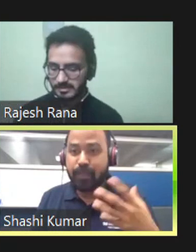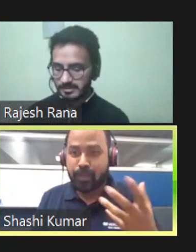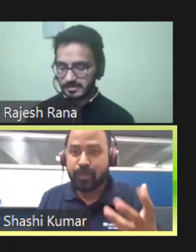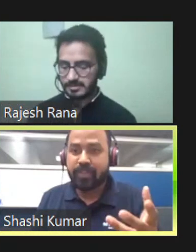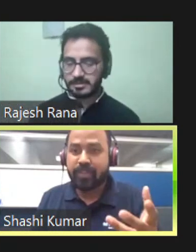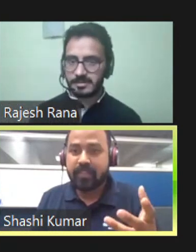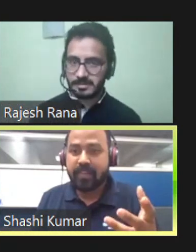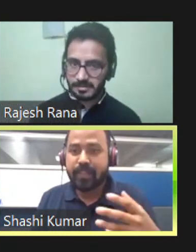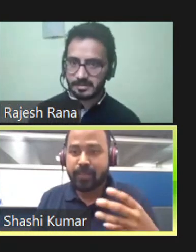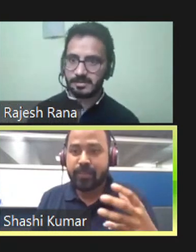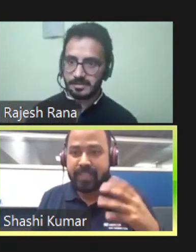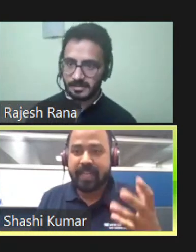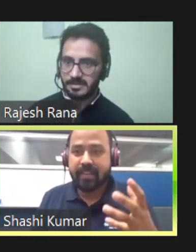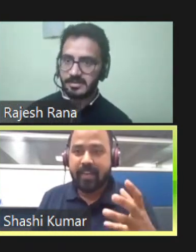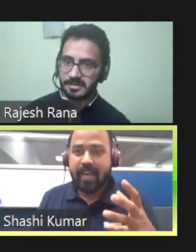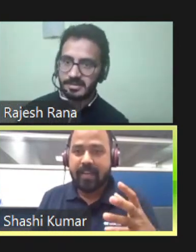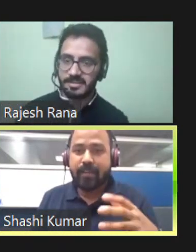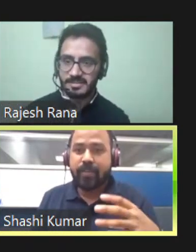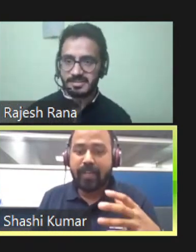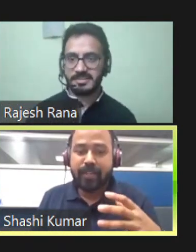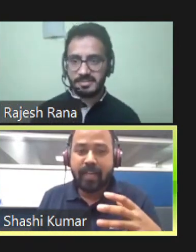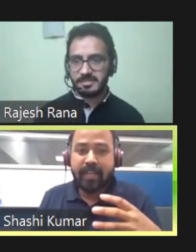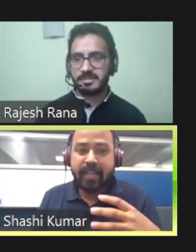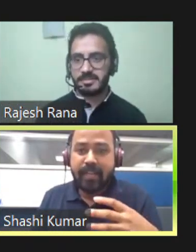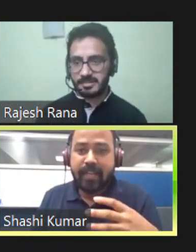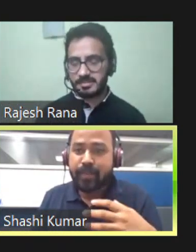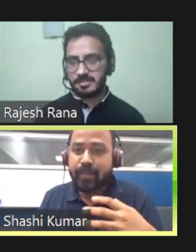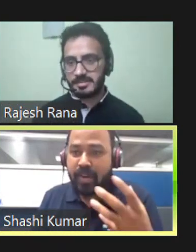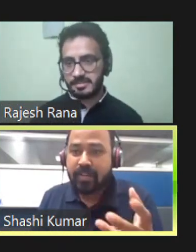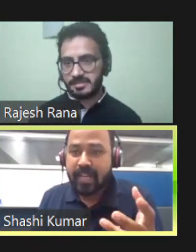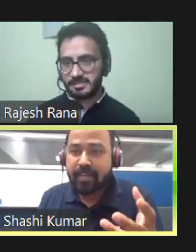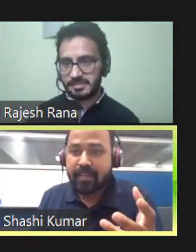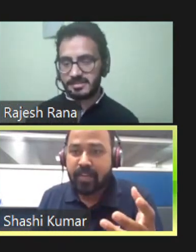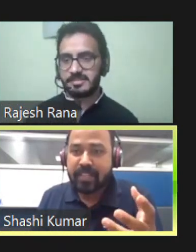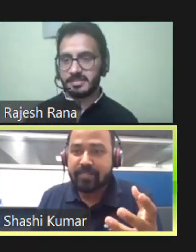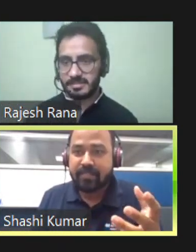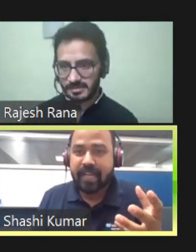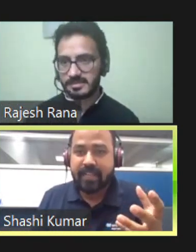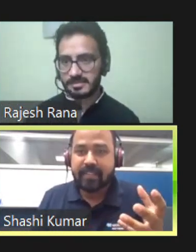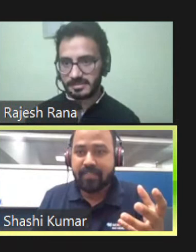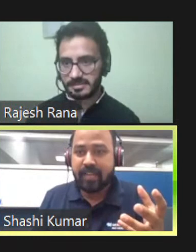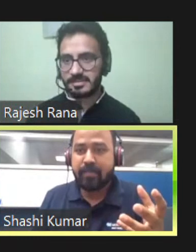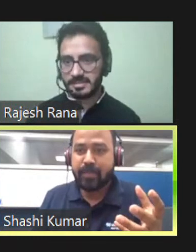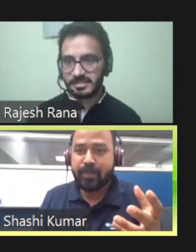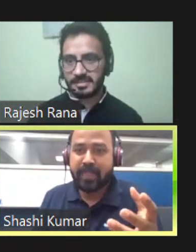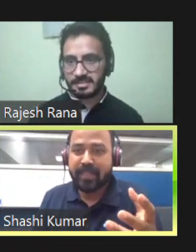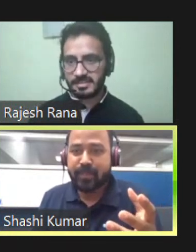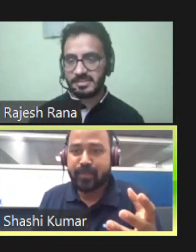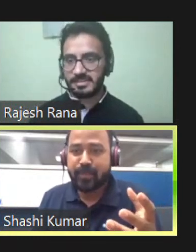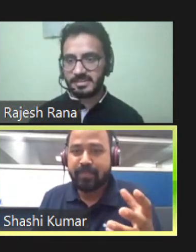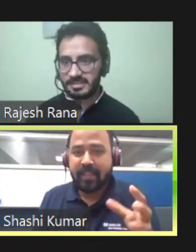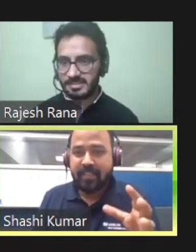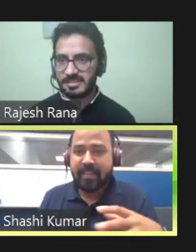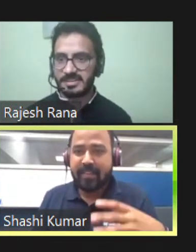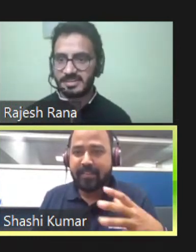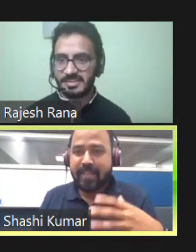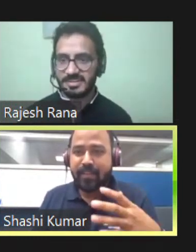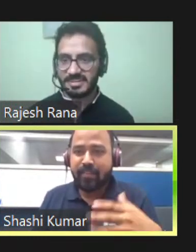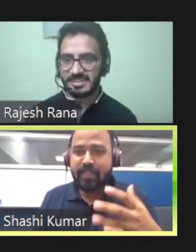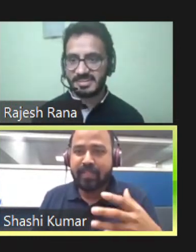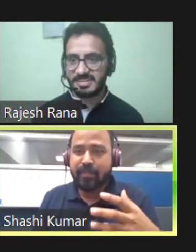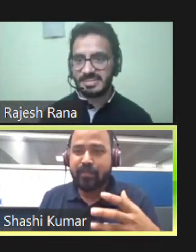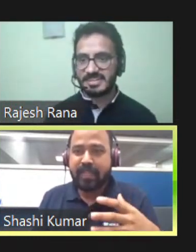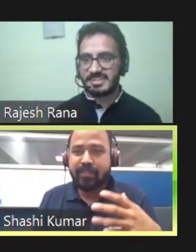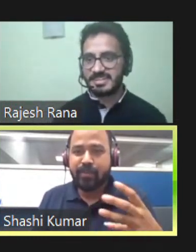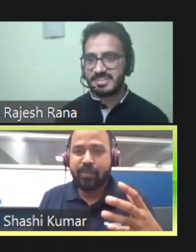I should check, and I should acquire that knowledge if that is available to me. So